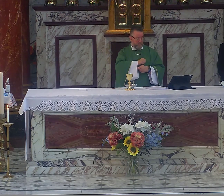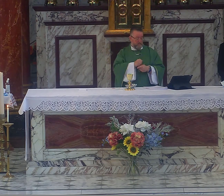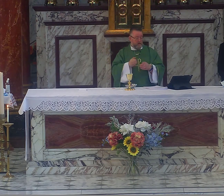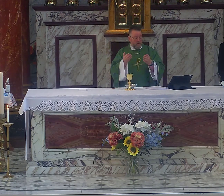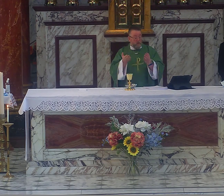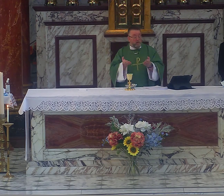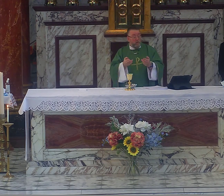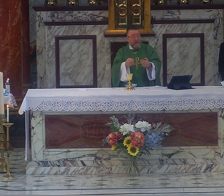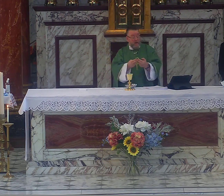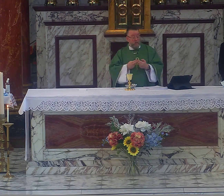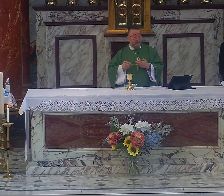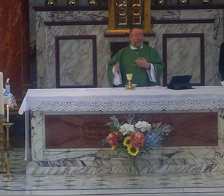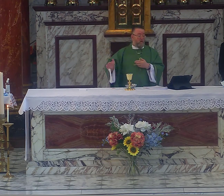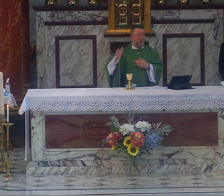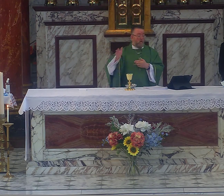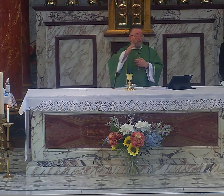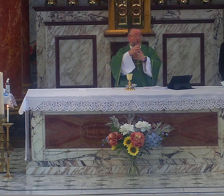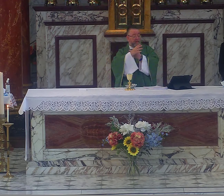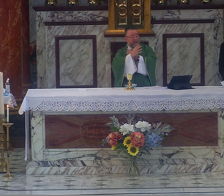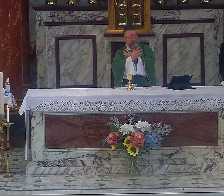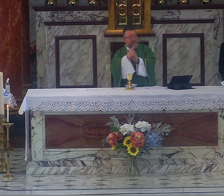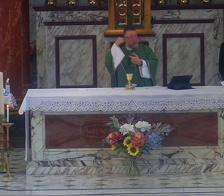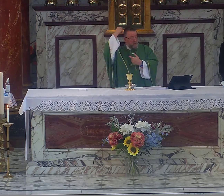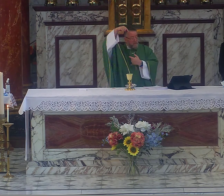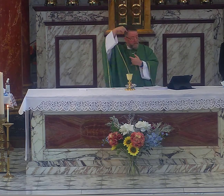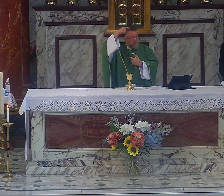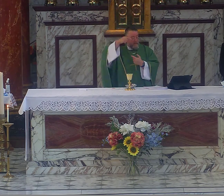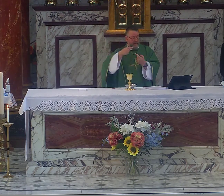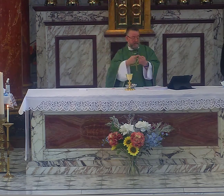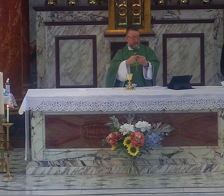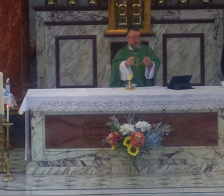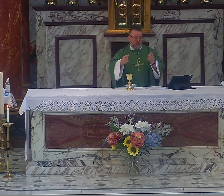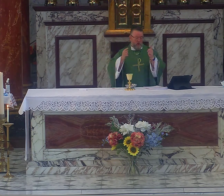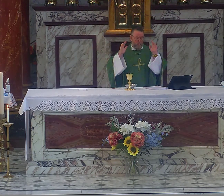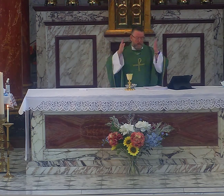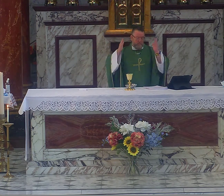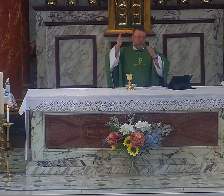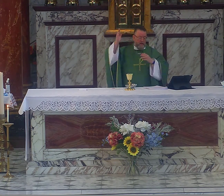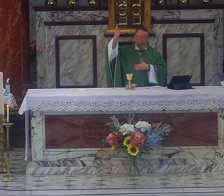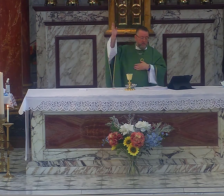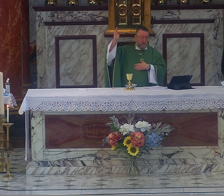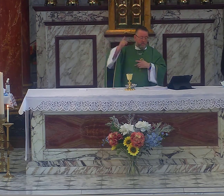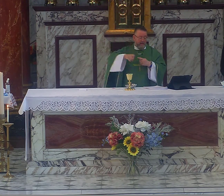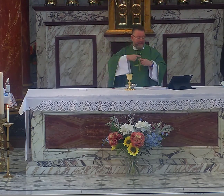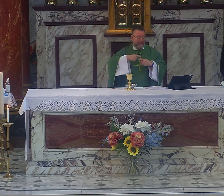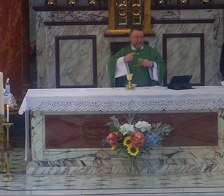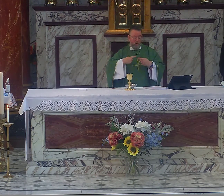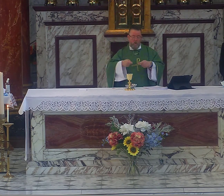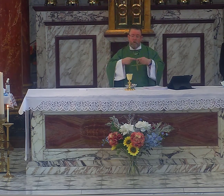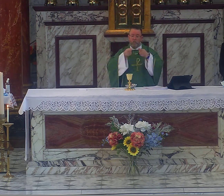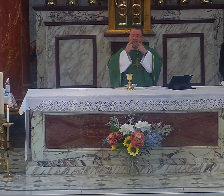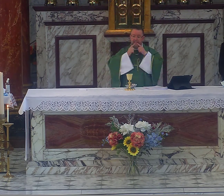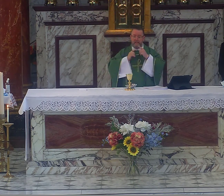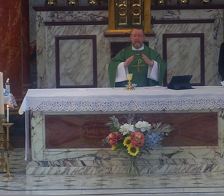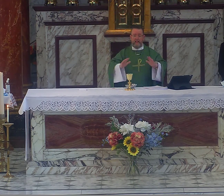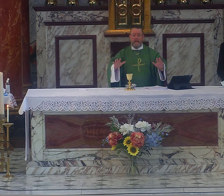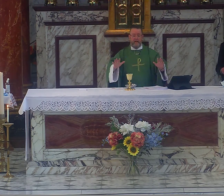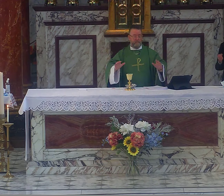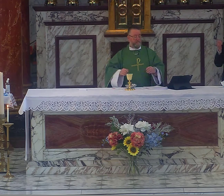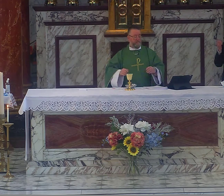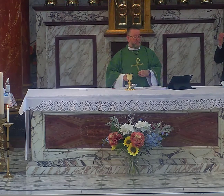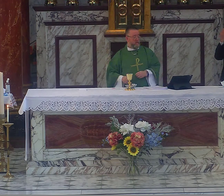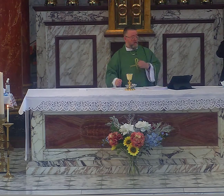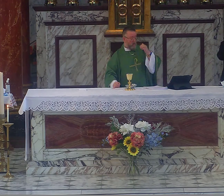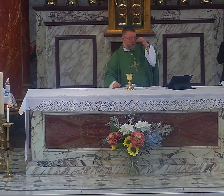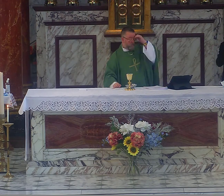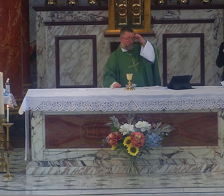hope. So now with all the angels and the saints, we praise you and always